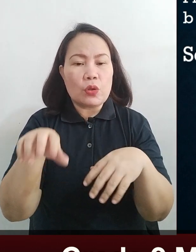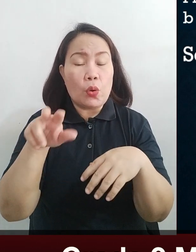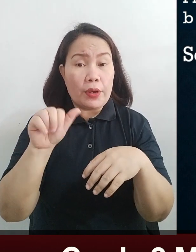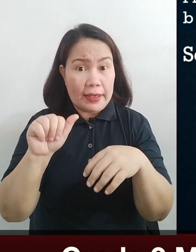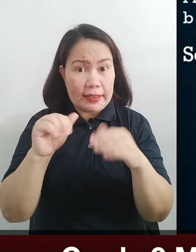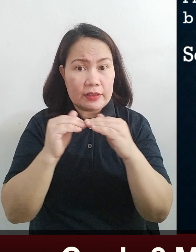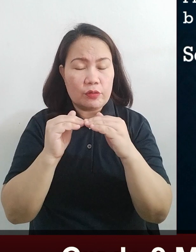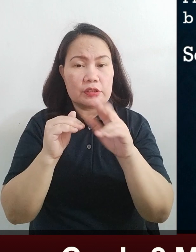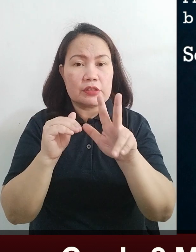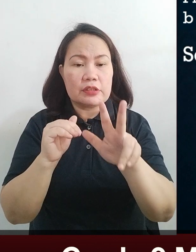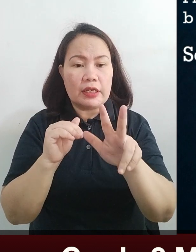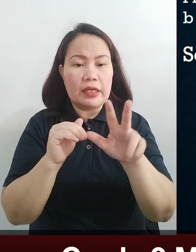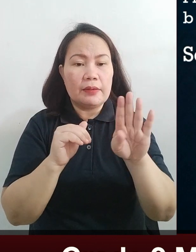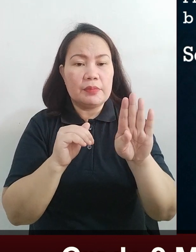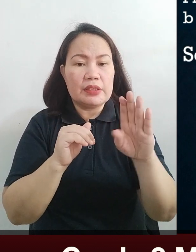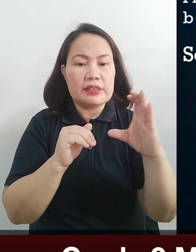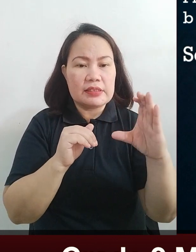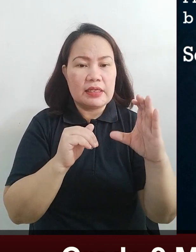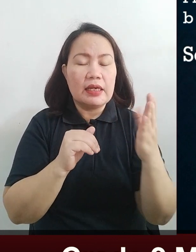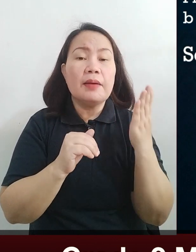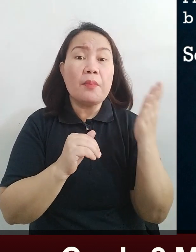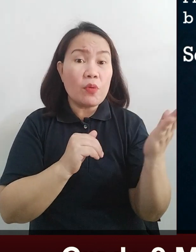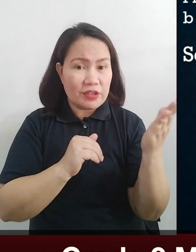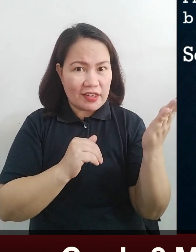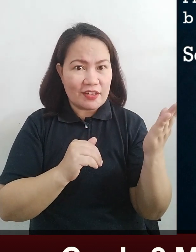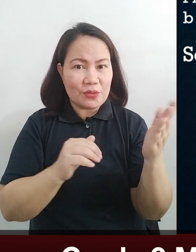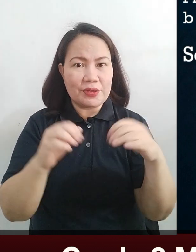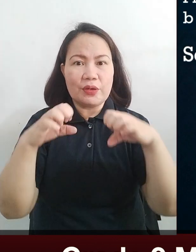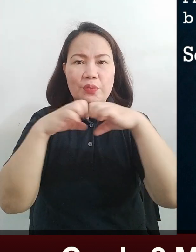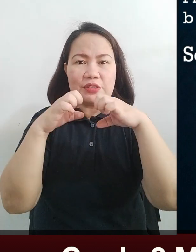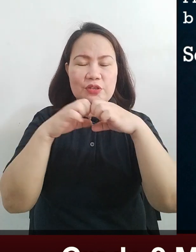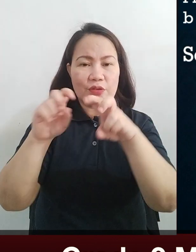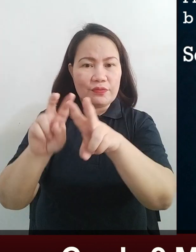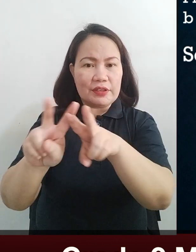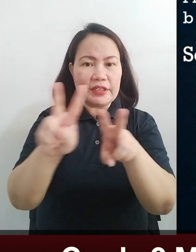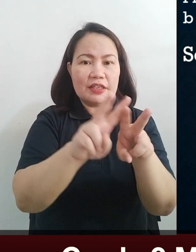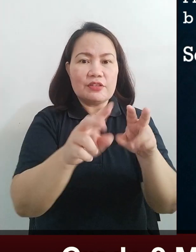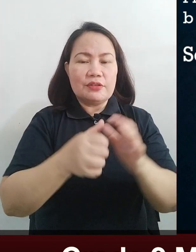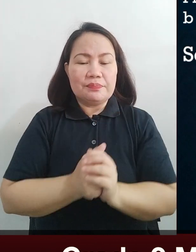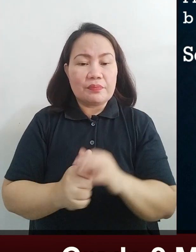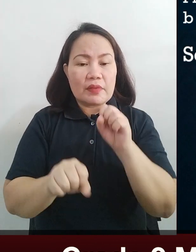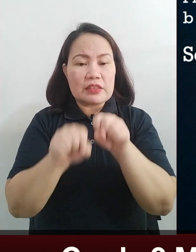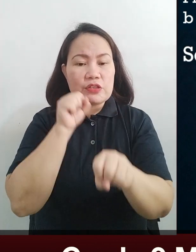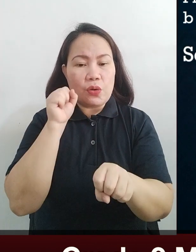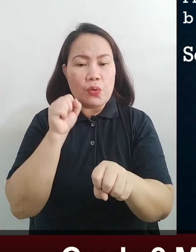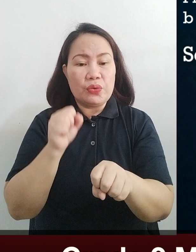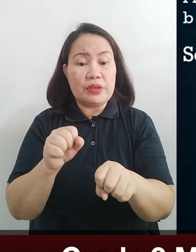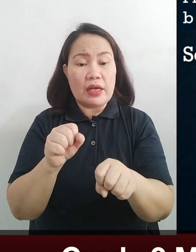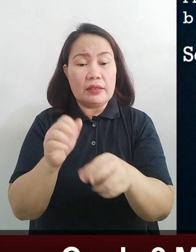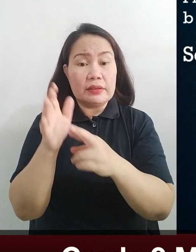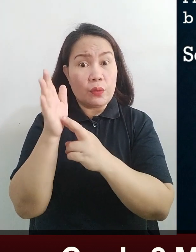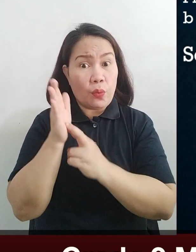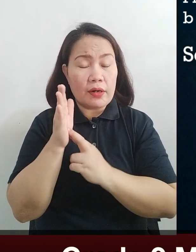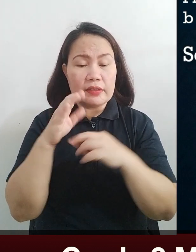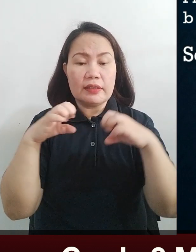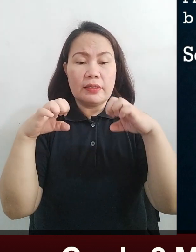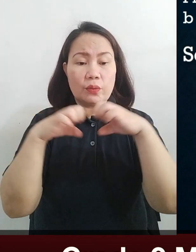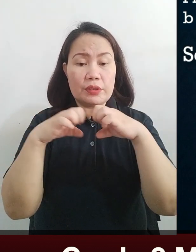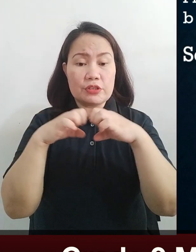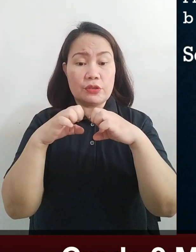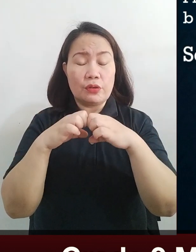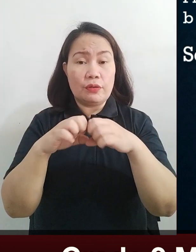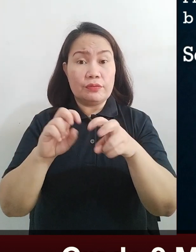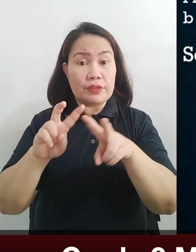A equals 3BC. So ito na ngayon ang equation of variation. Therefore, the